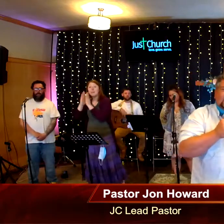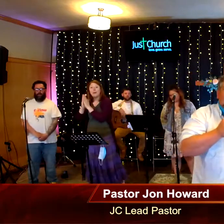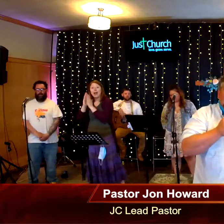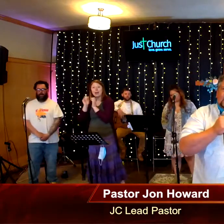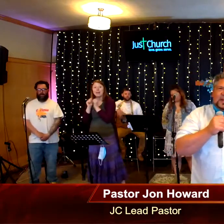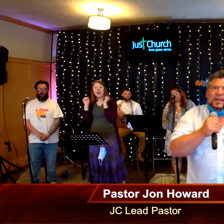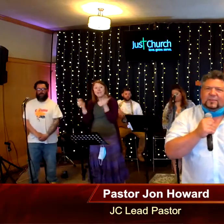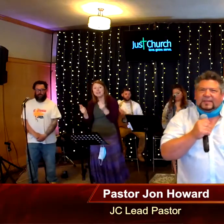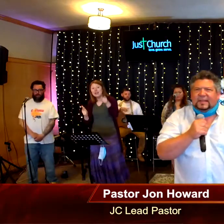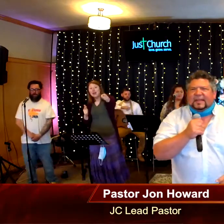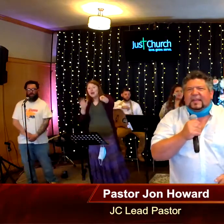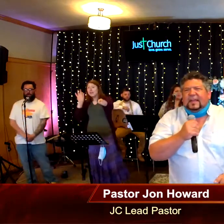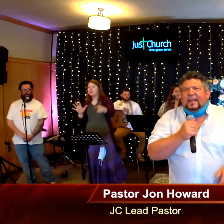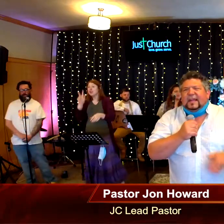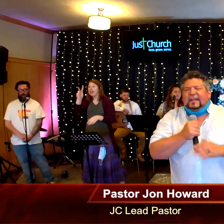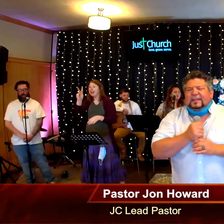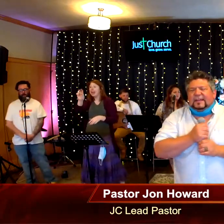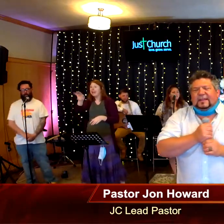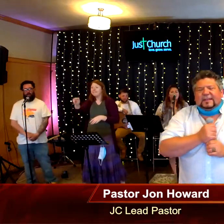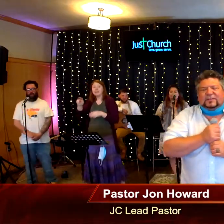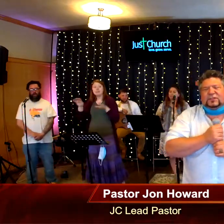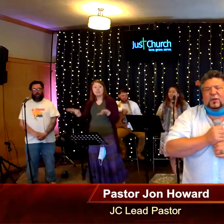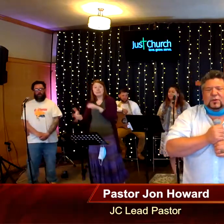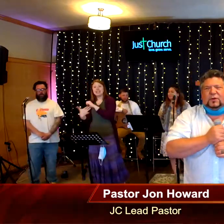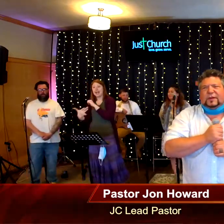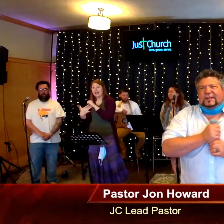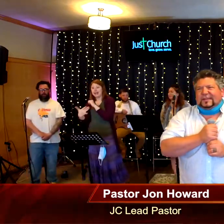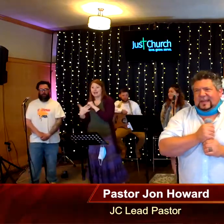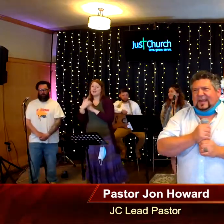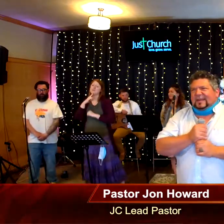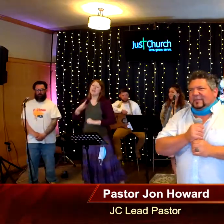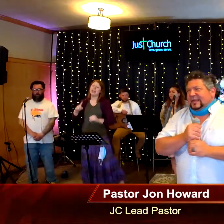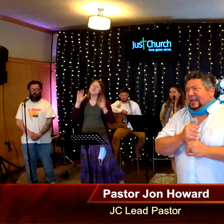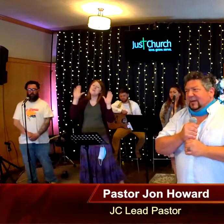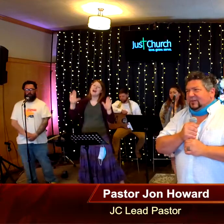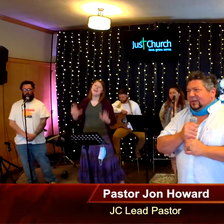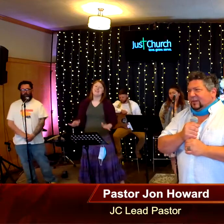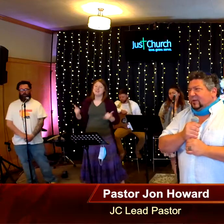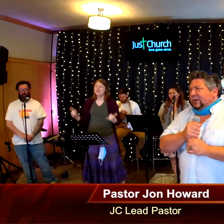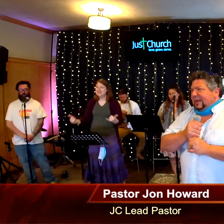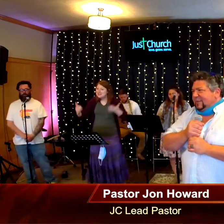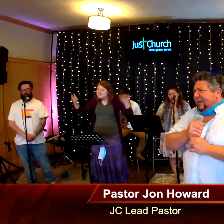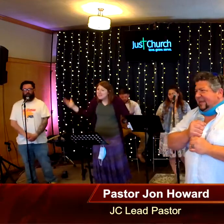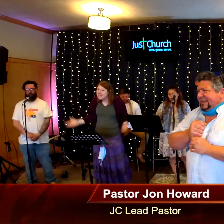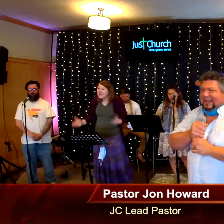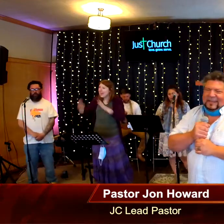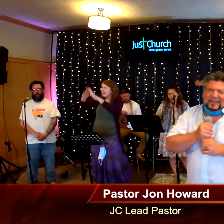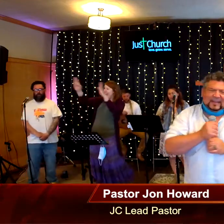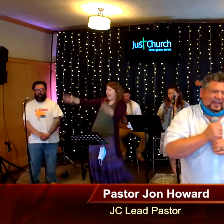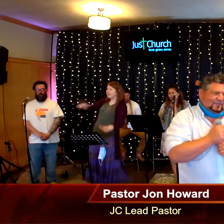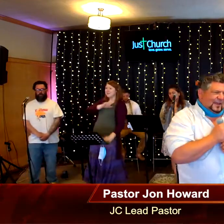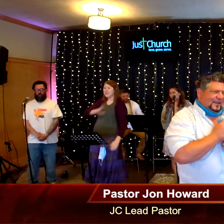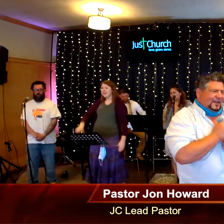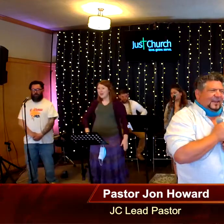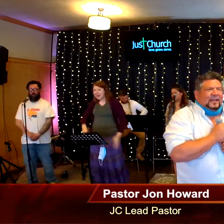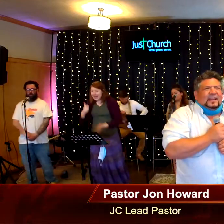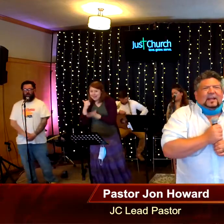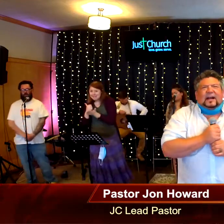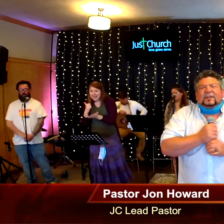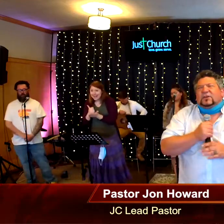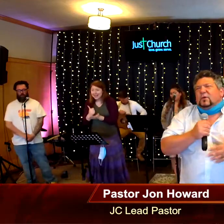making all the magic happen today. And it's so good today to be in the house of the Lord. Amen? Amen.